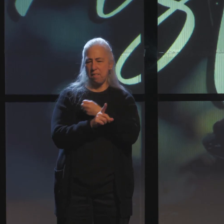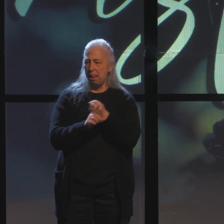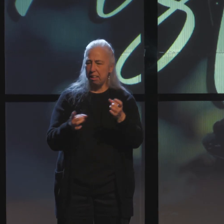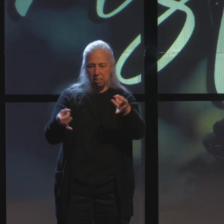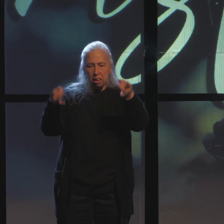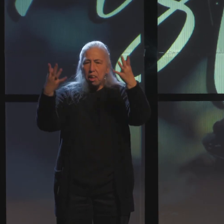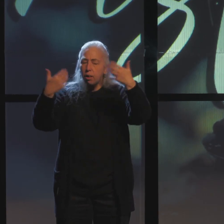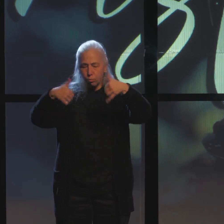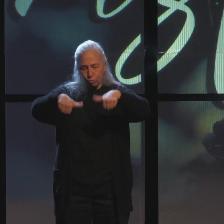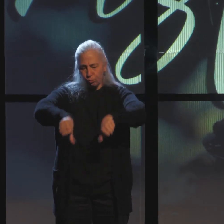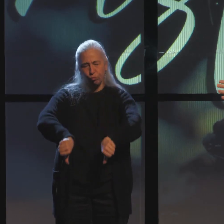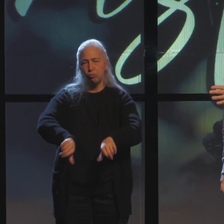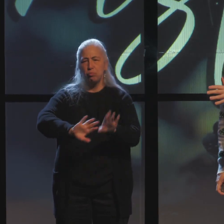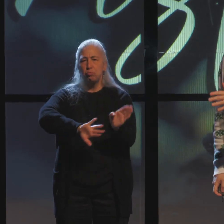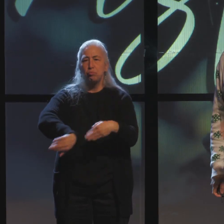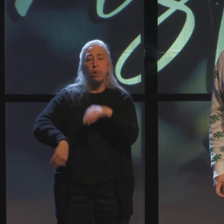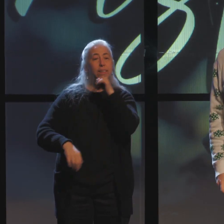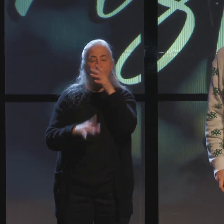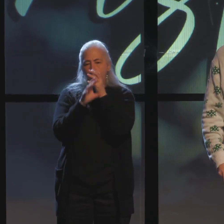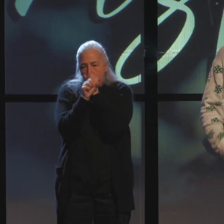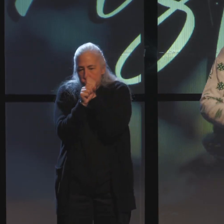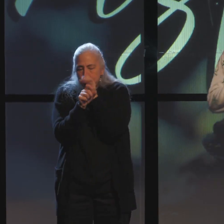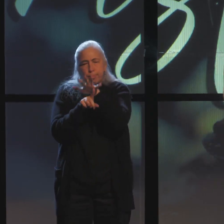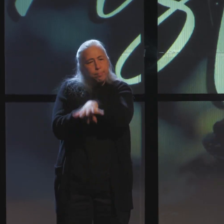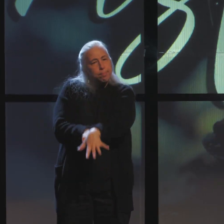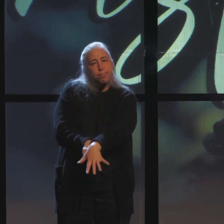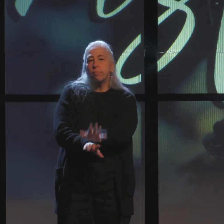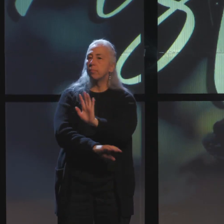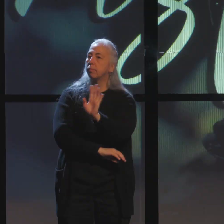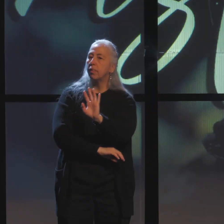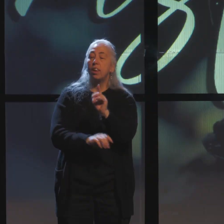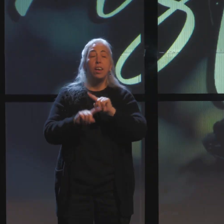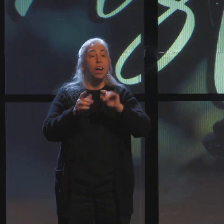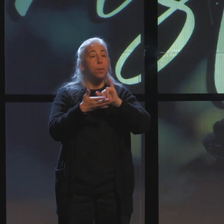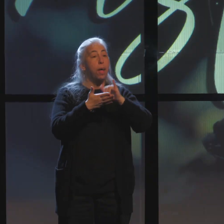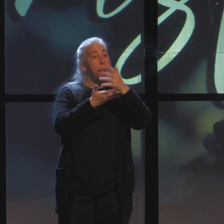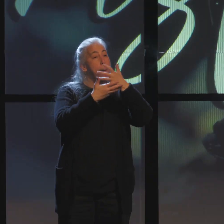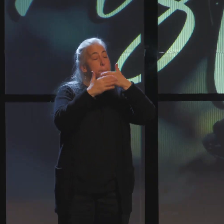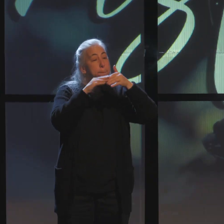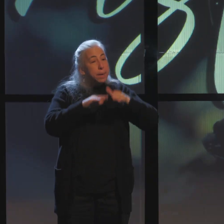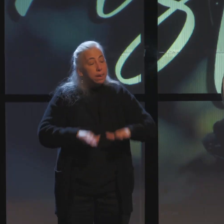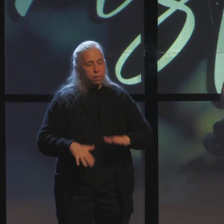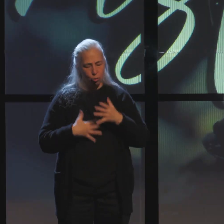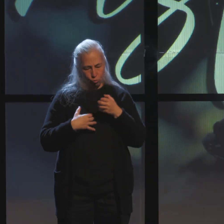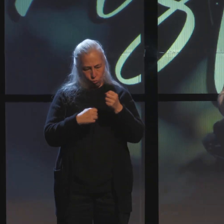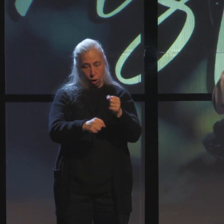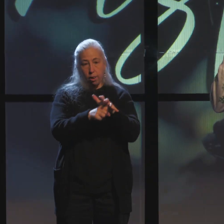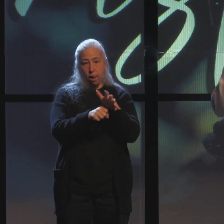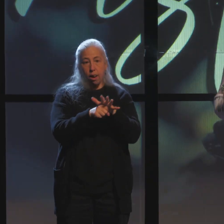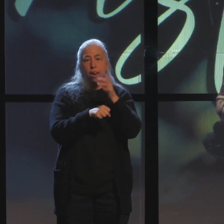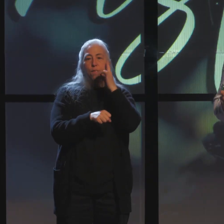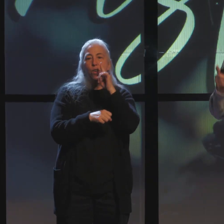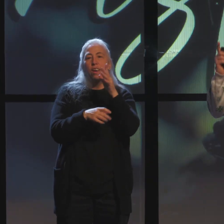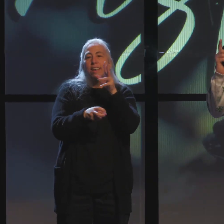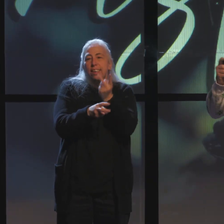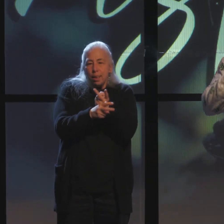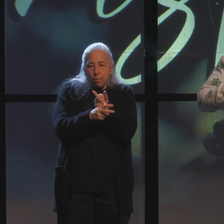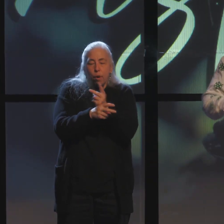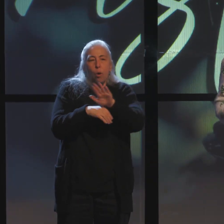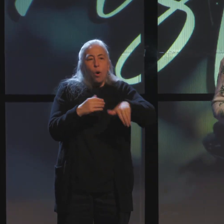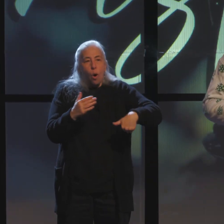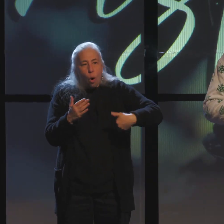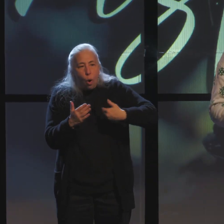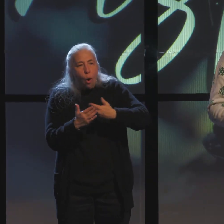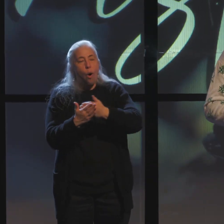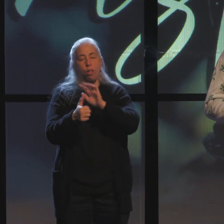gloss over those things. It's not silence in the face of injustice, but it's a peace that is strong enough to hold every story that we